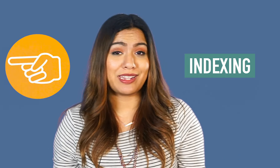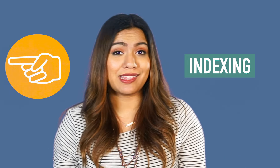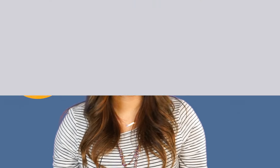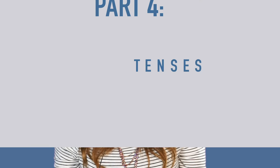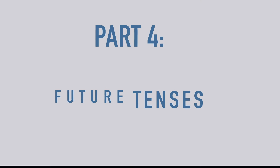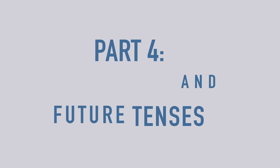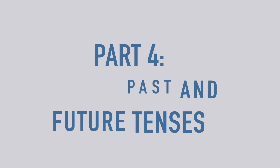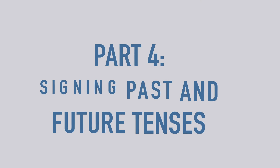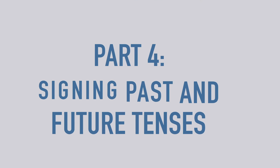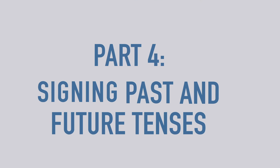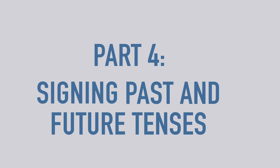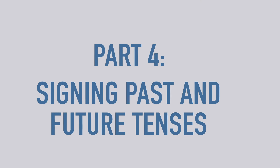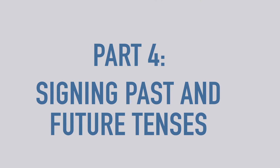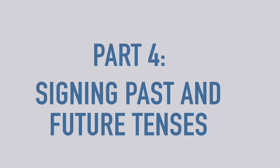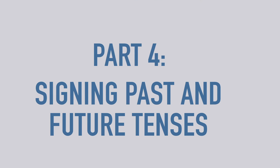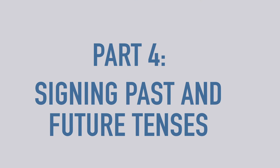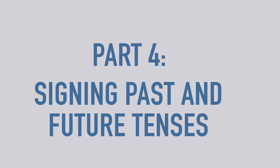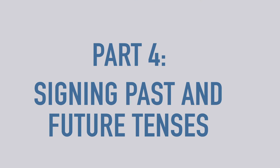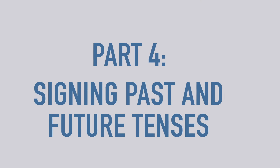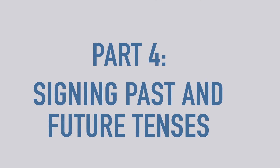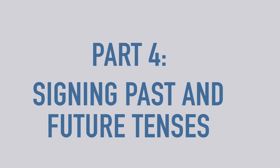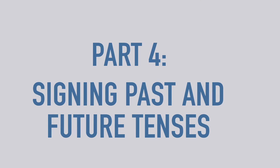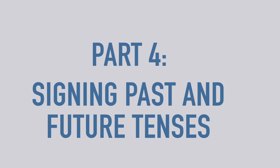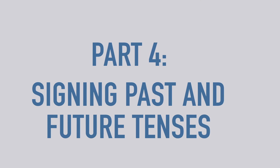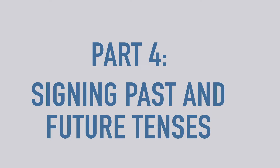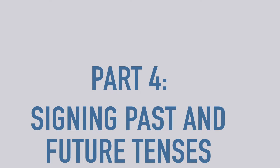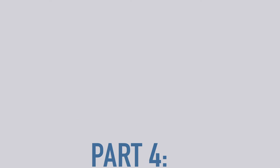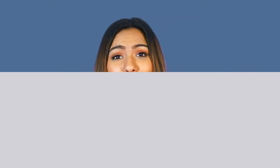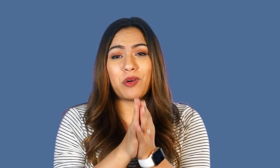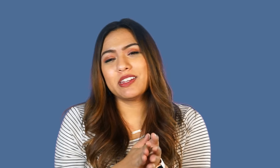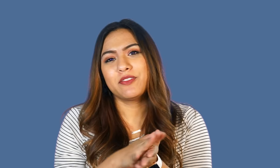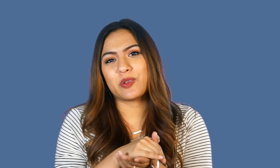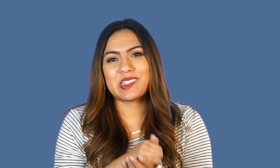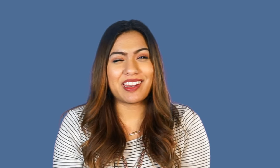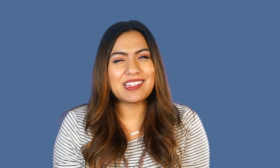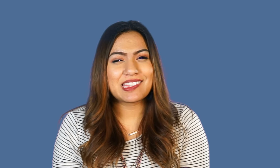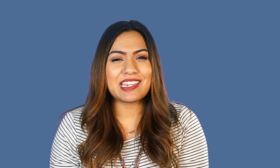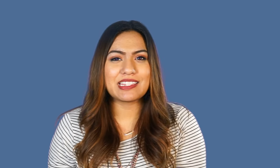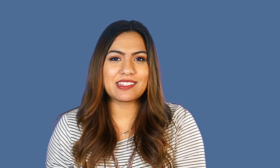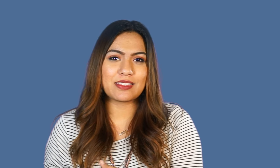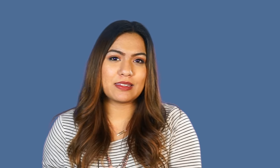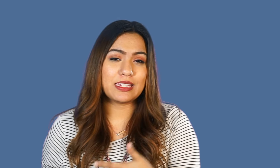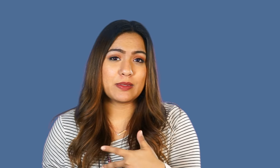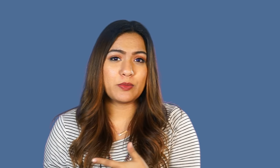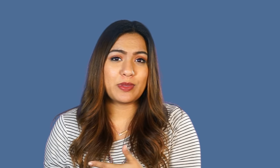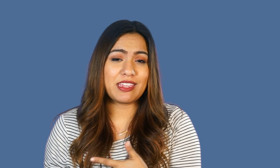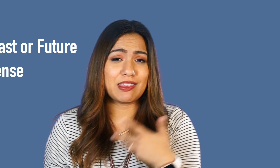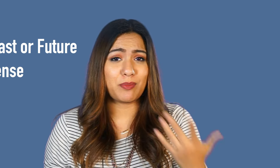set up. So now what if your sentences need to be in the